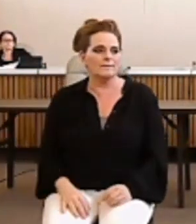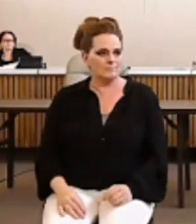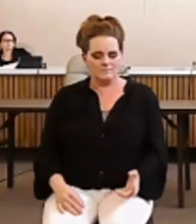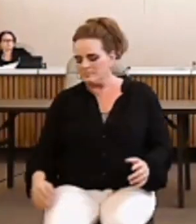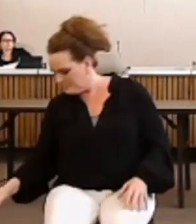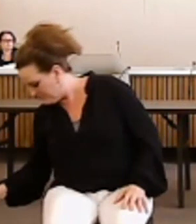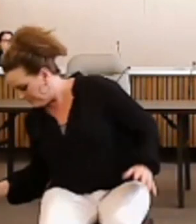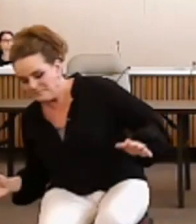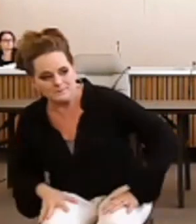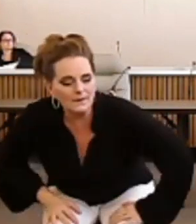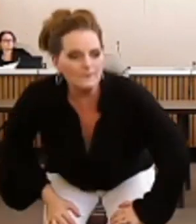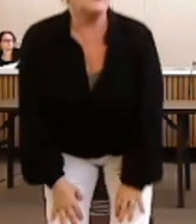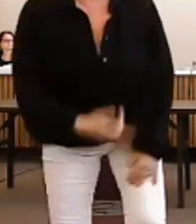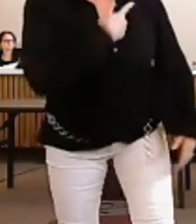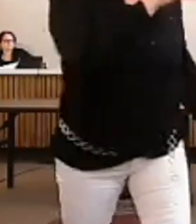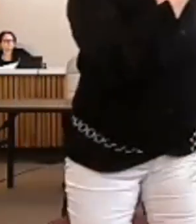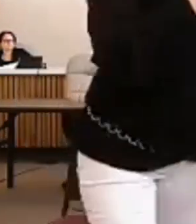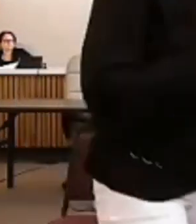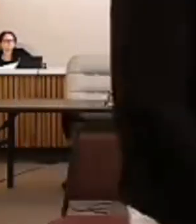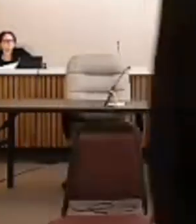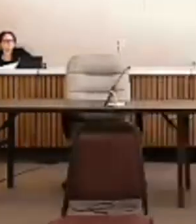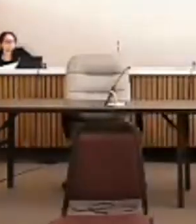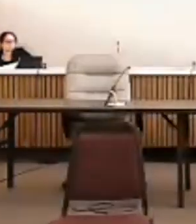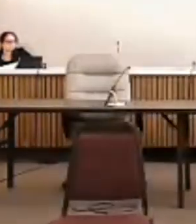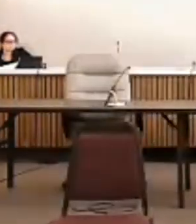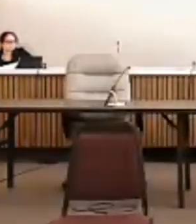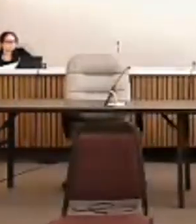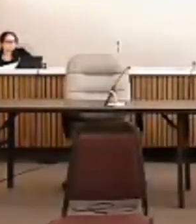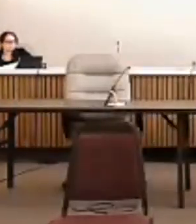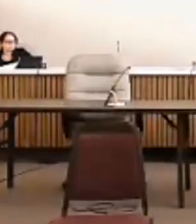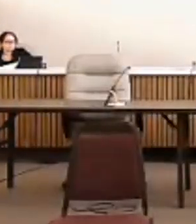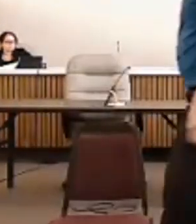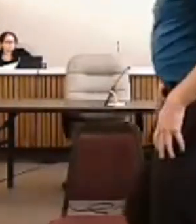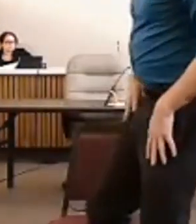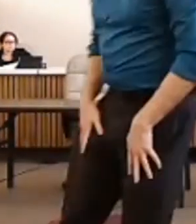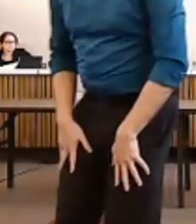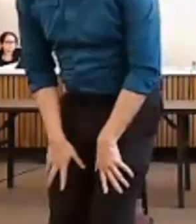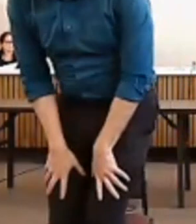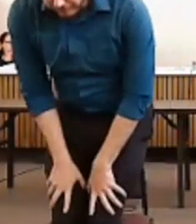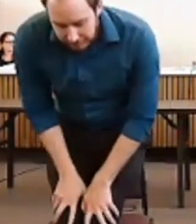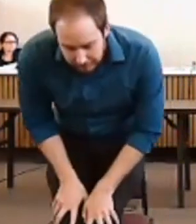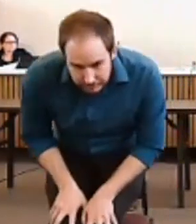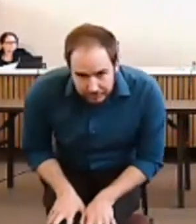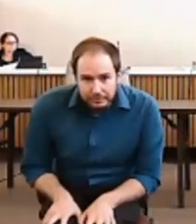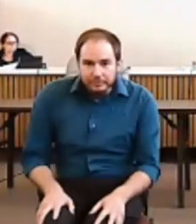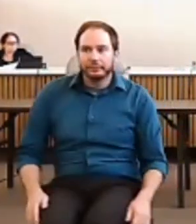That's, we kind of, Okay, so yeah, this over here though, is this for, that's where the light is. okay, Yeah. so this here is